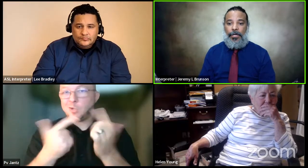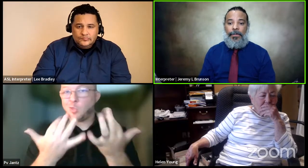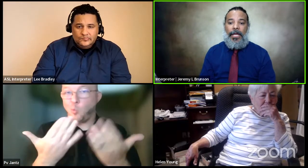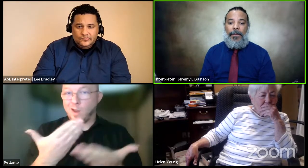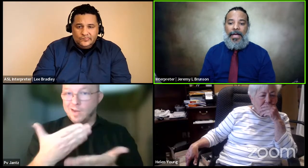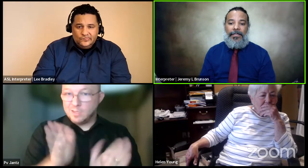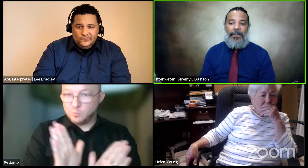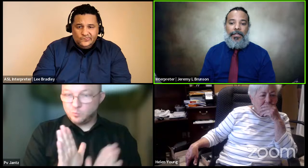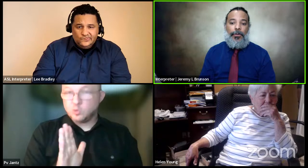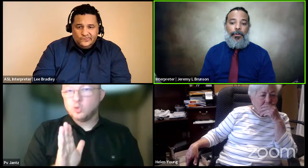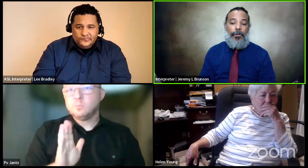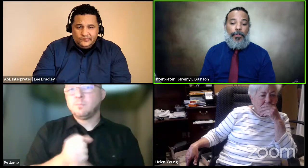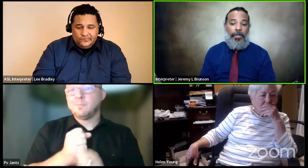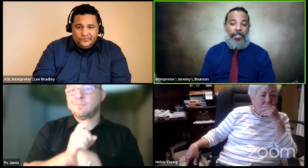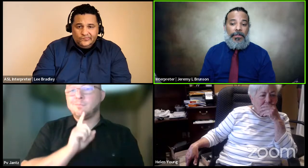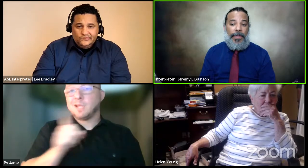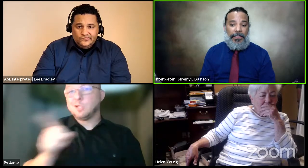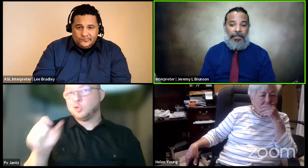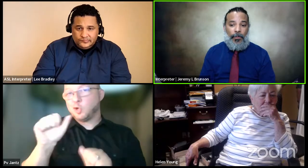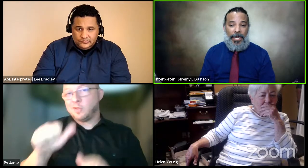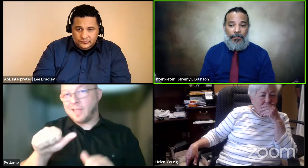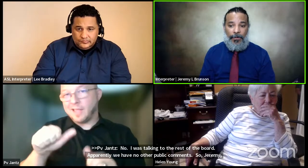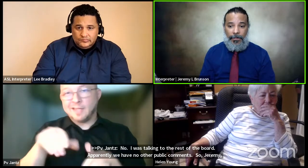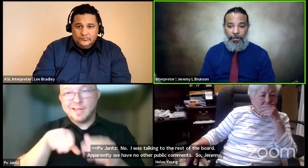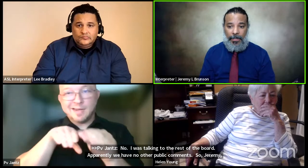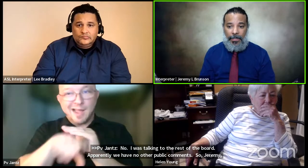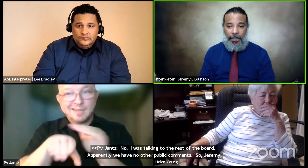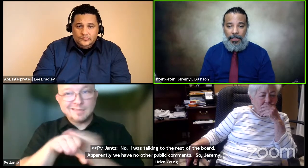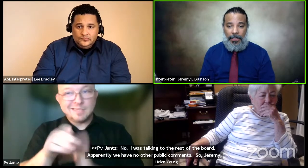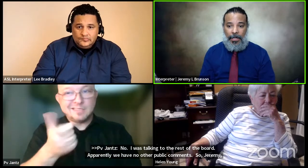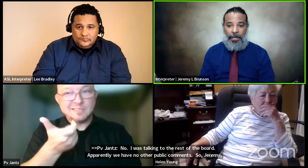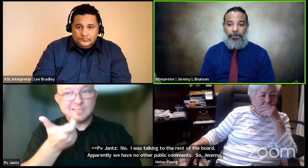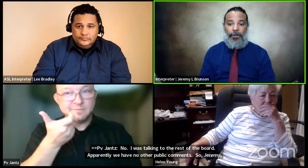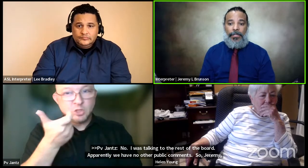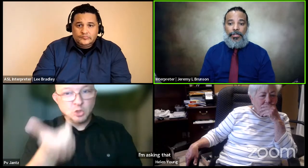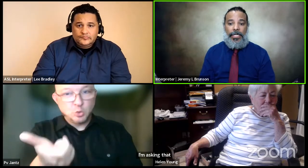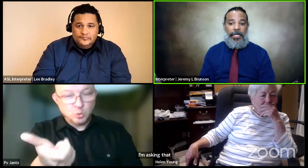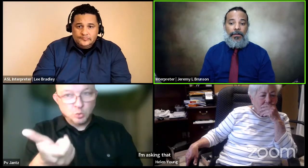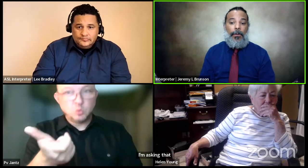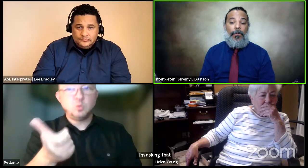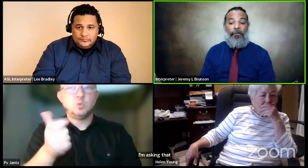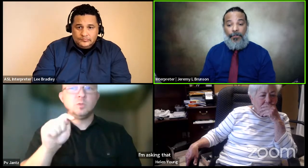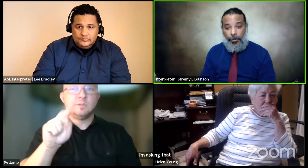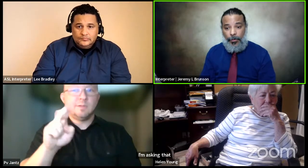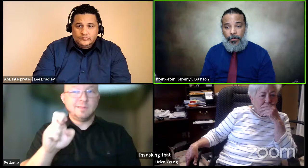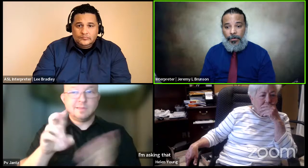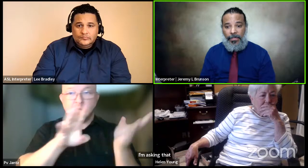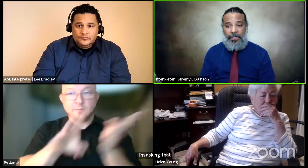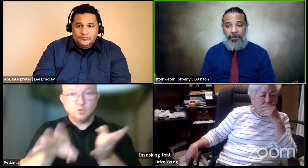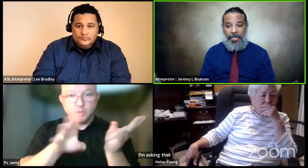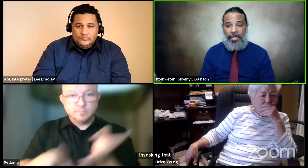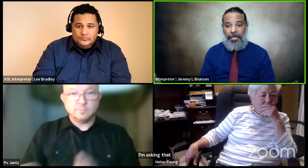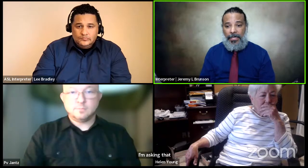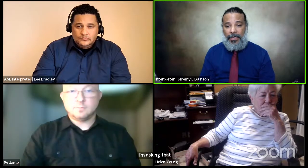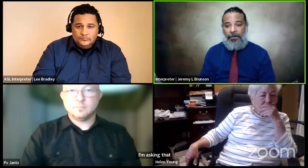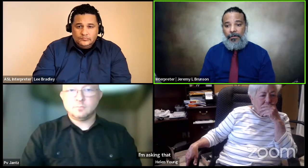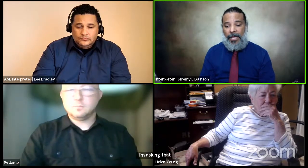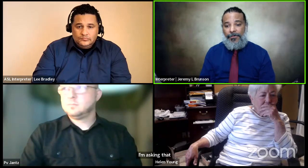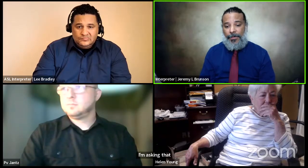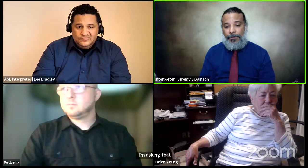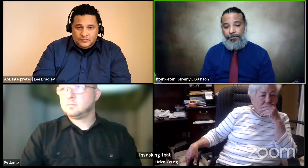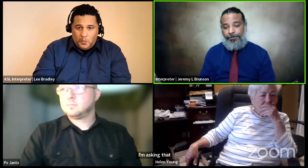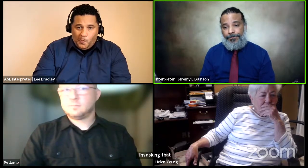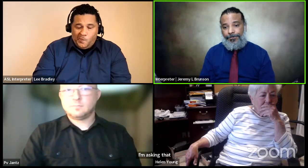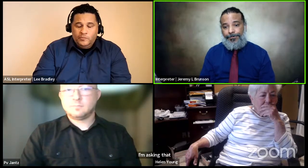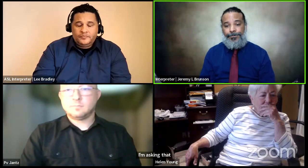So Jeremy, I'm asking that you move the participants back to the waiting room so that she can view the rest of the meeting